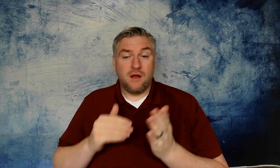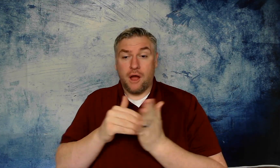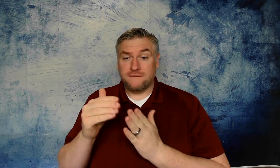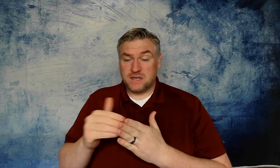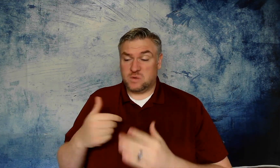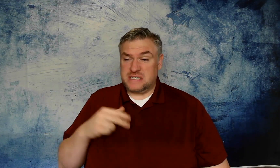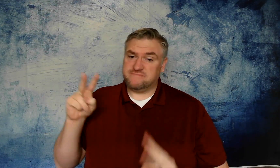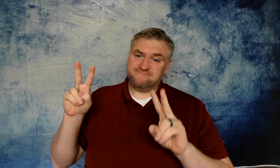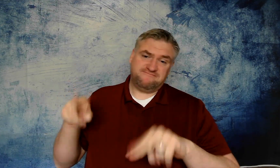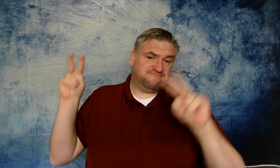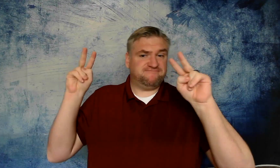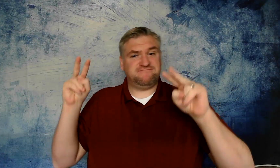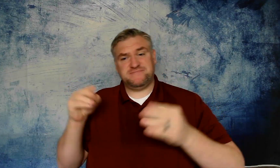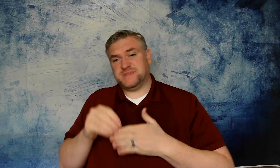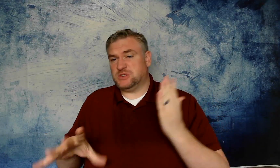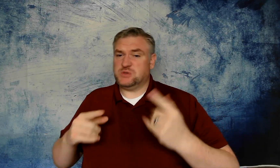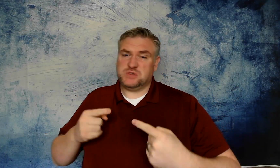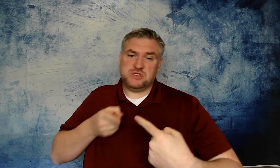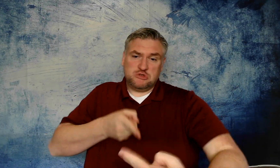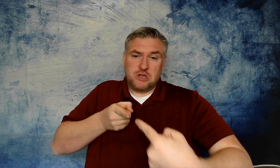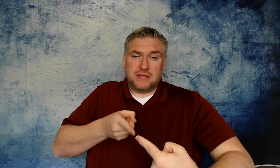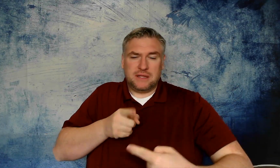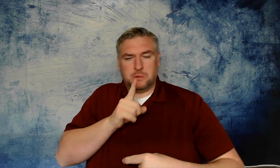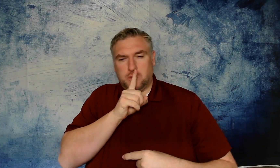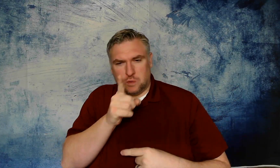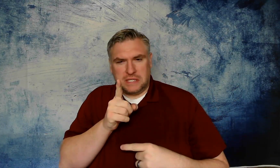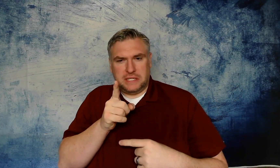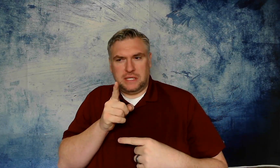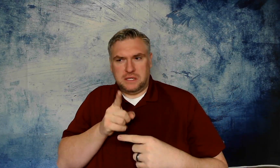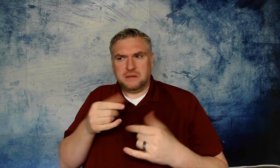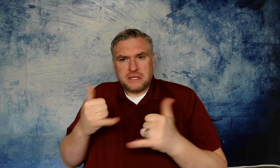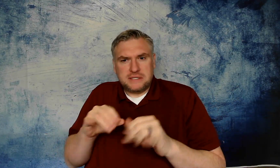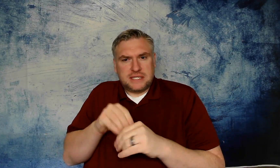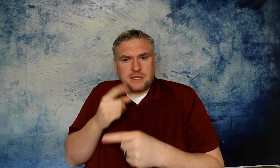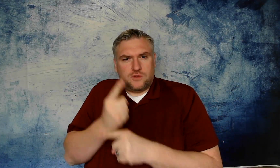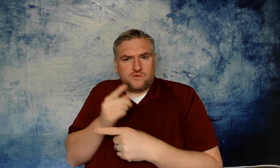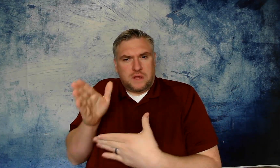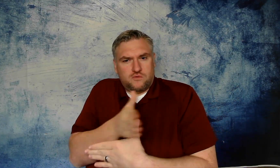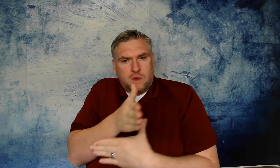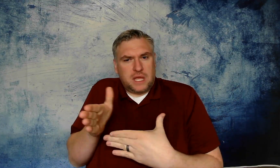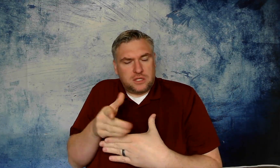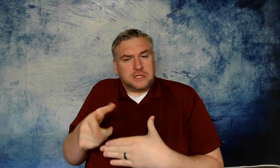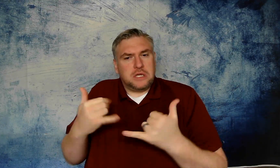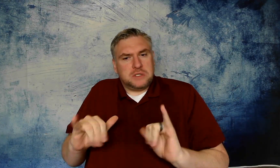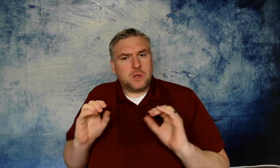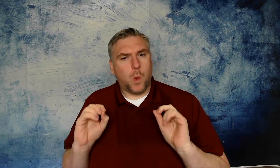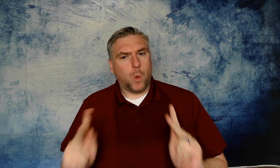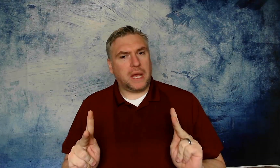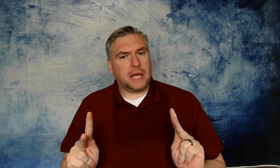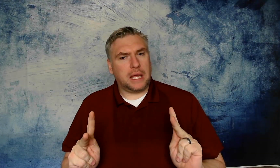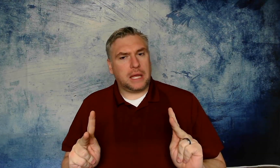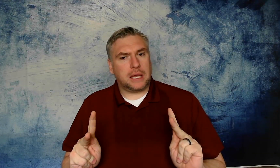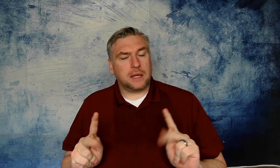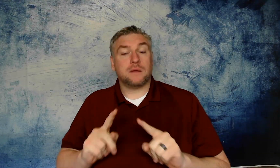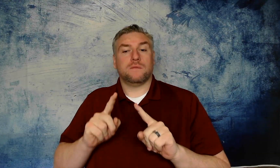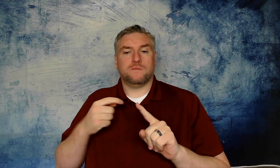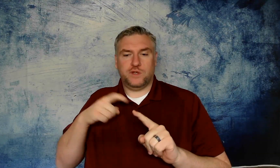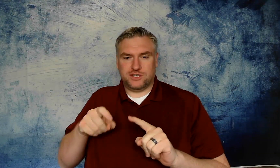story. Often we look down on students at their skills, but they might be in the range when we look